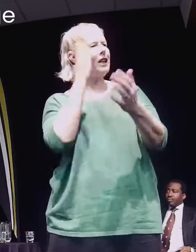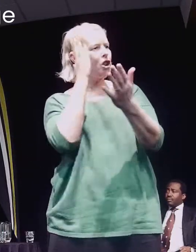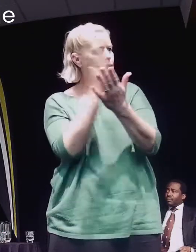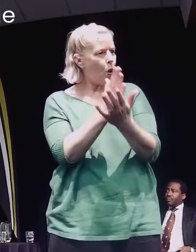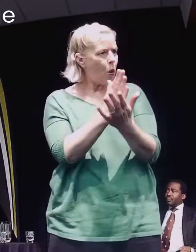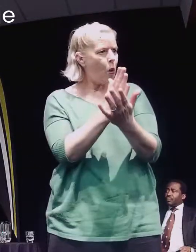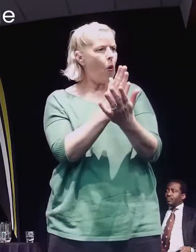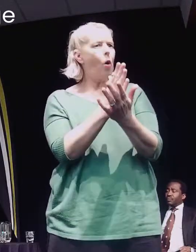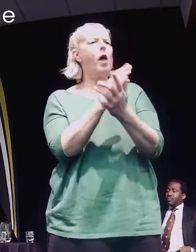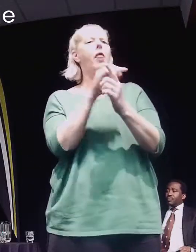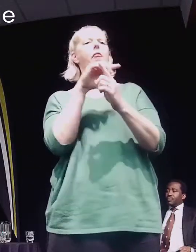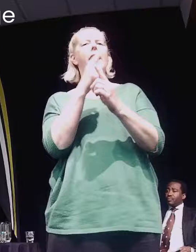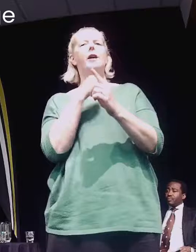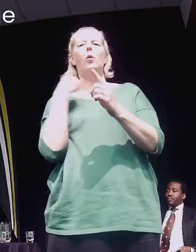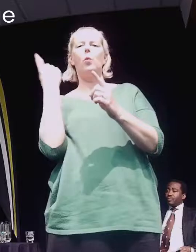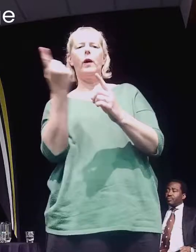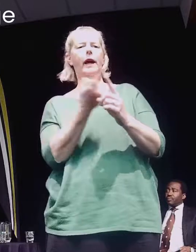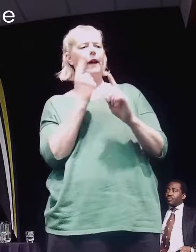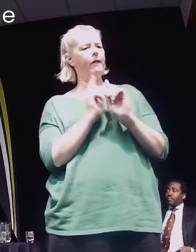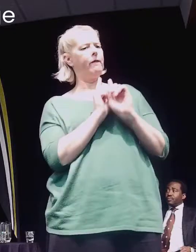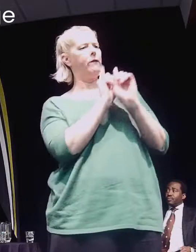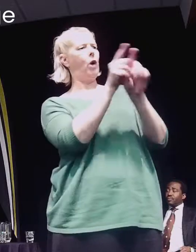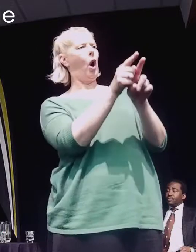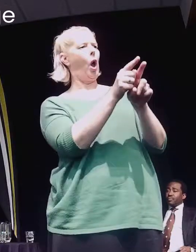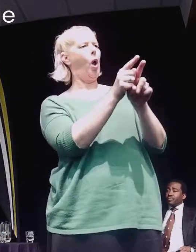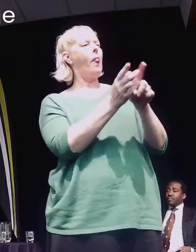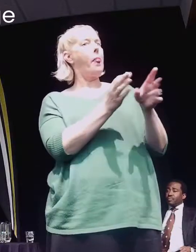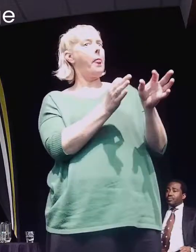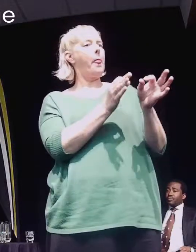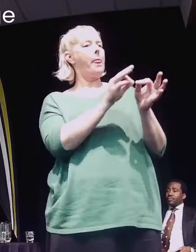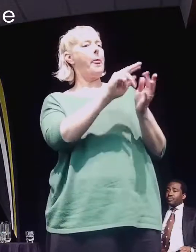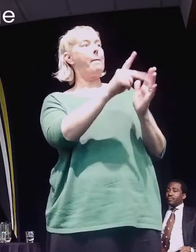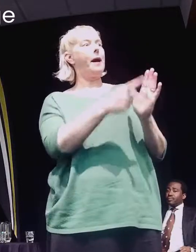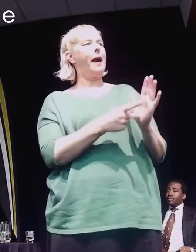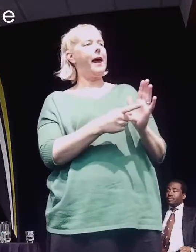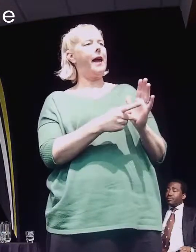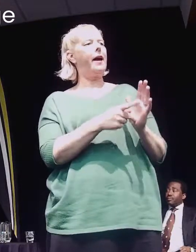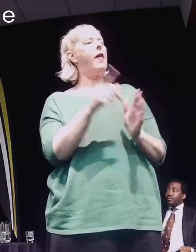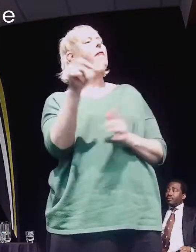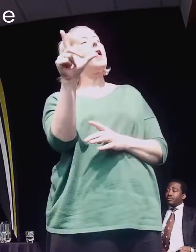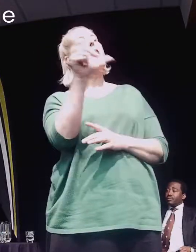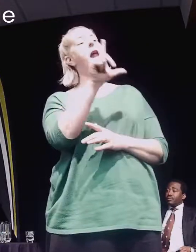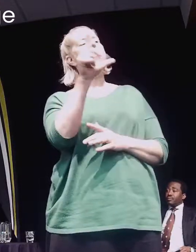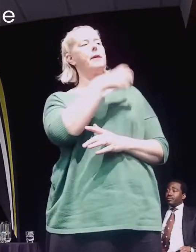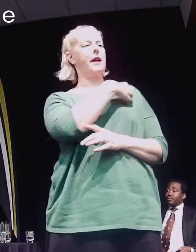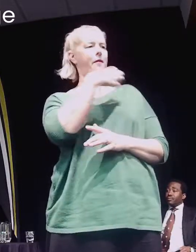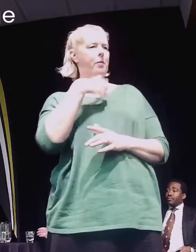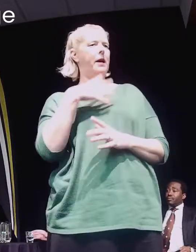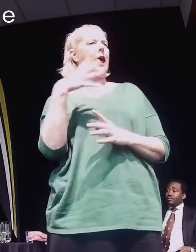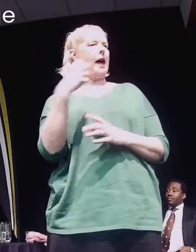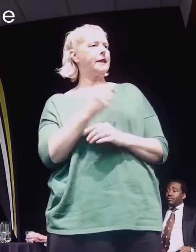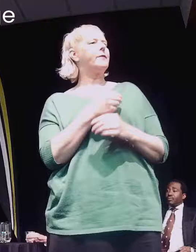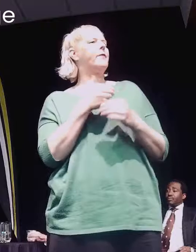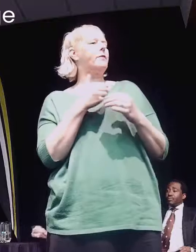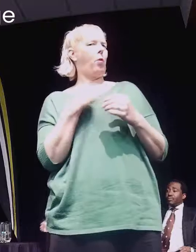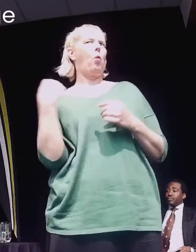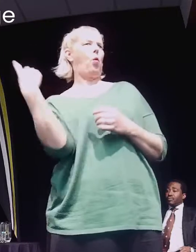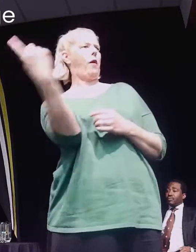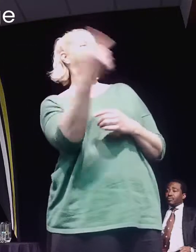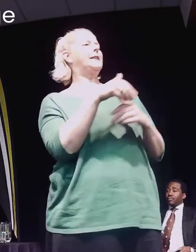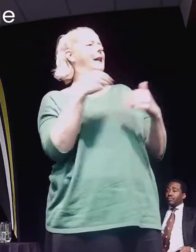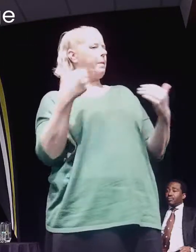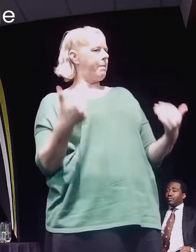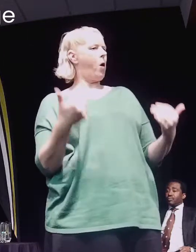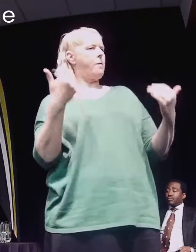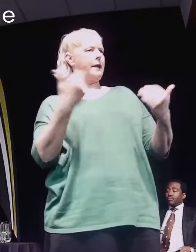for us as a nation, that we make sure that we educate at every step so that council policy follows through on these